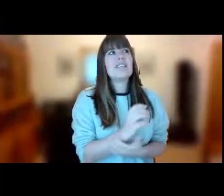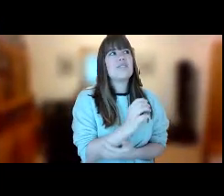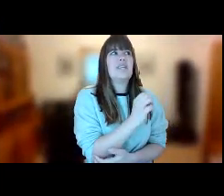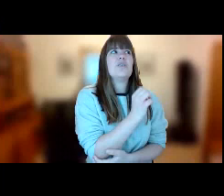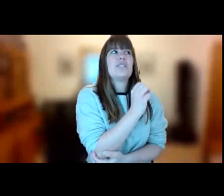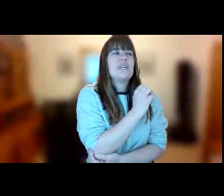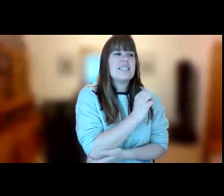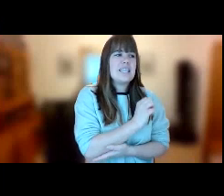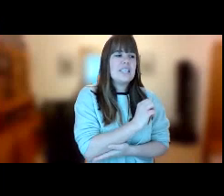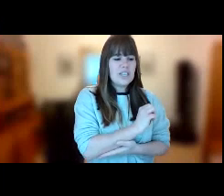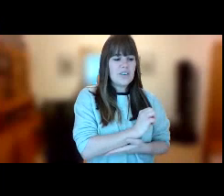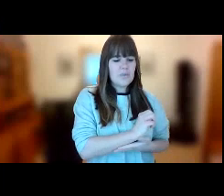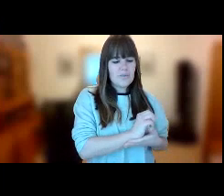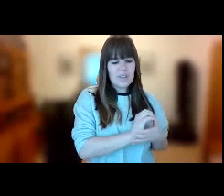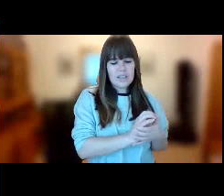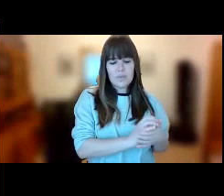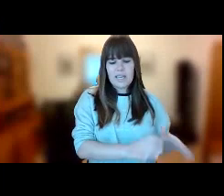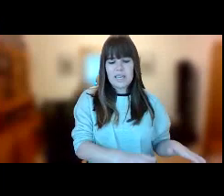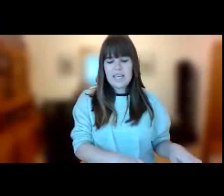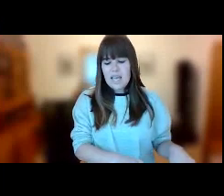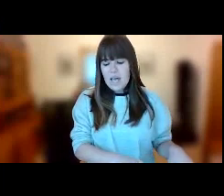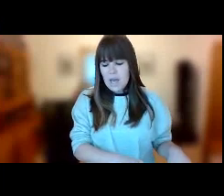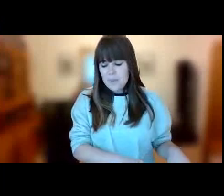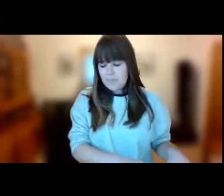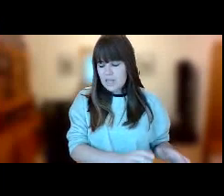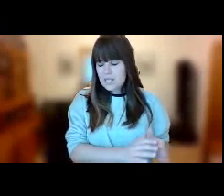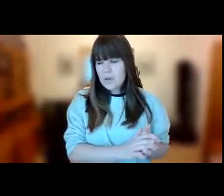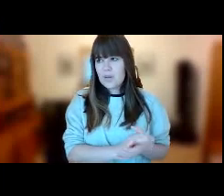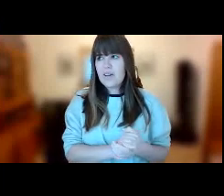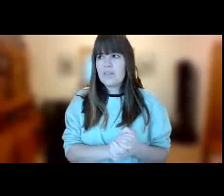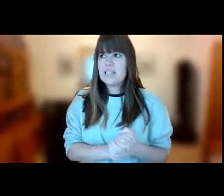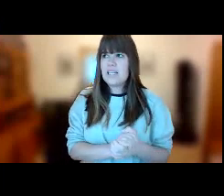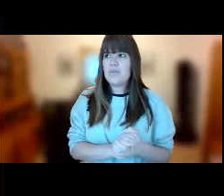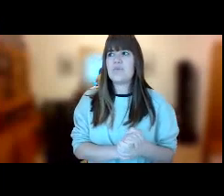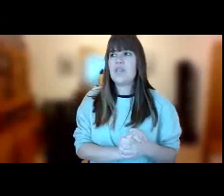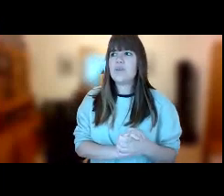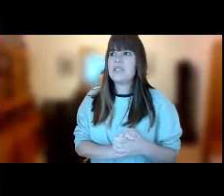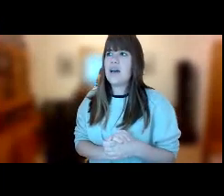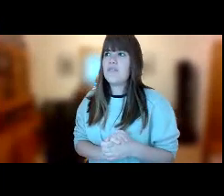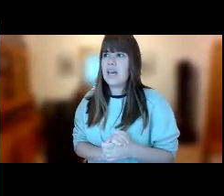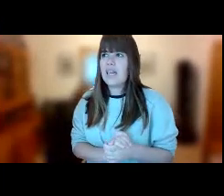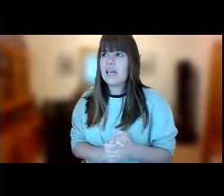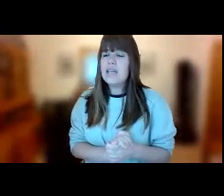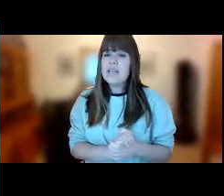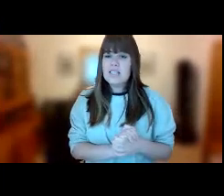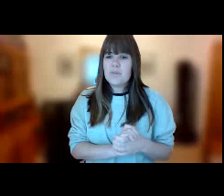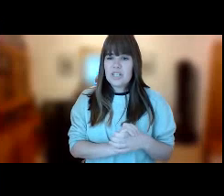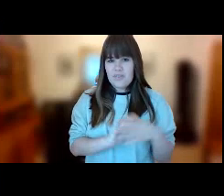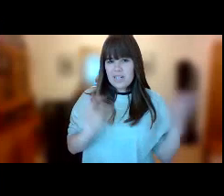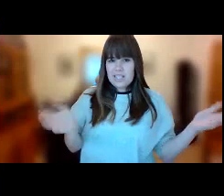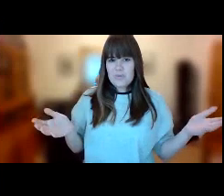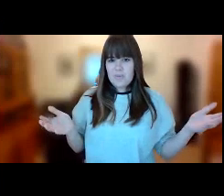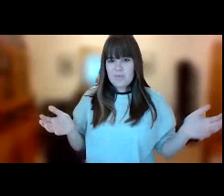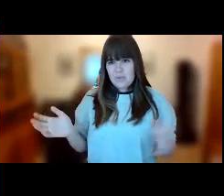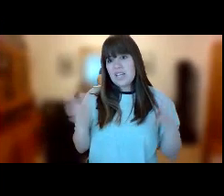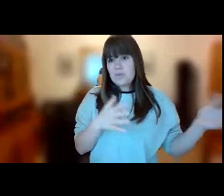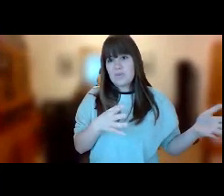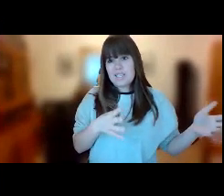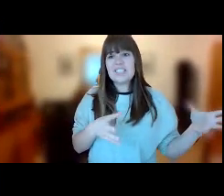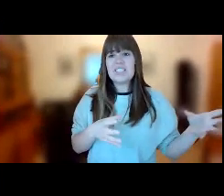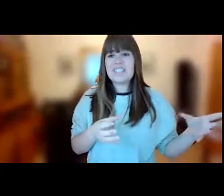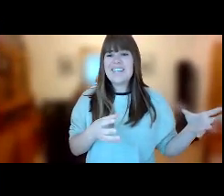We reflect on this a lot as an organisation. I think one thing that we spoke about recently was we used to have a dementia friendly swim.